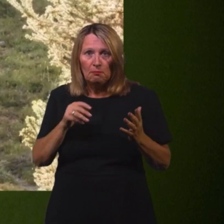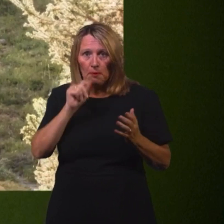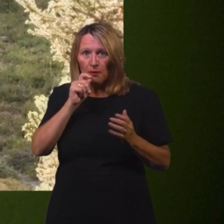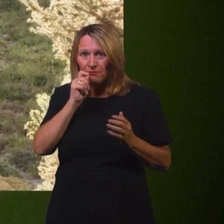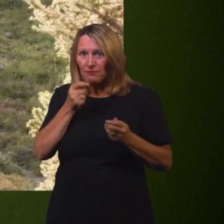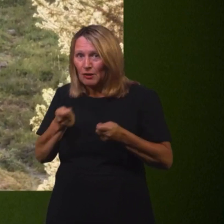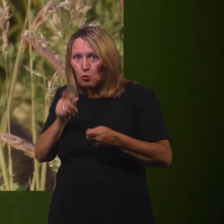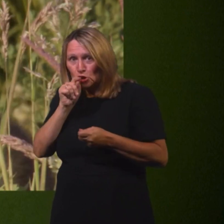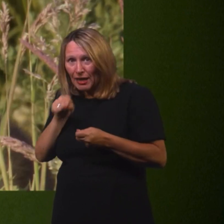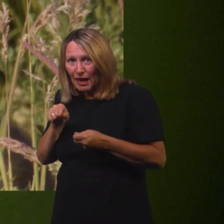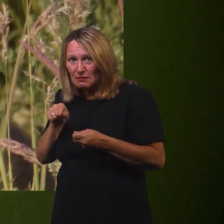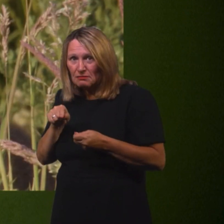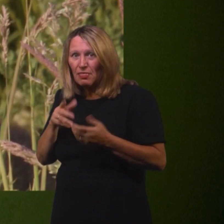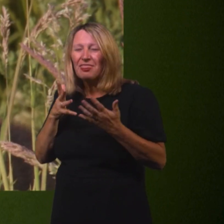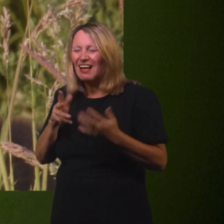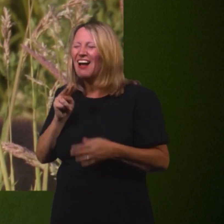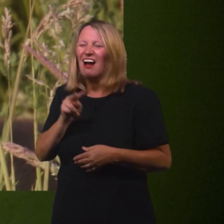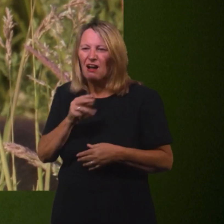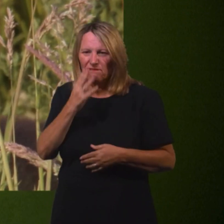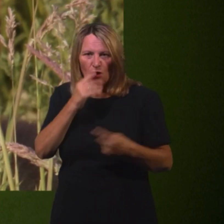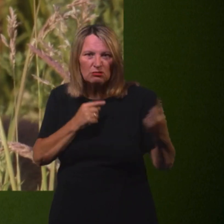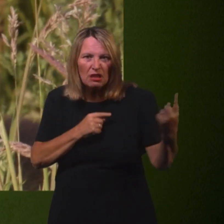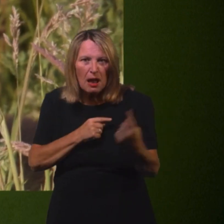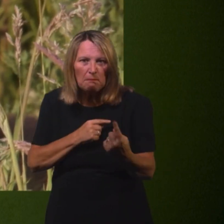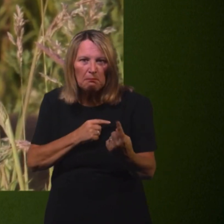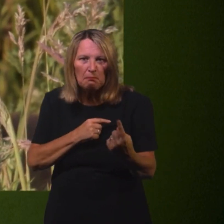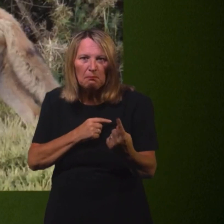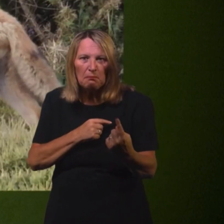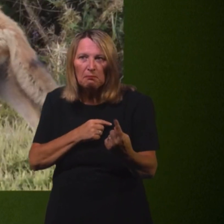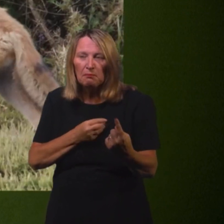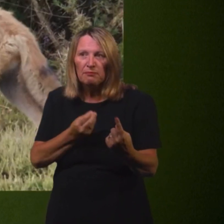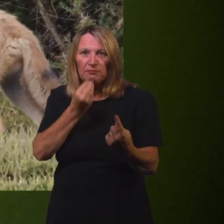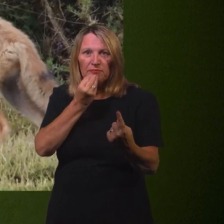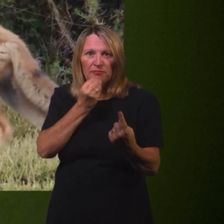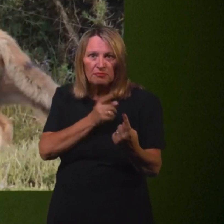to their chicks, and then we watch the fox feed the chicks to its cubs.